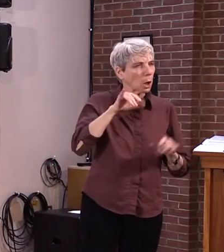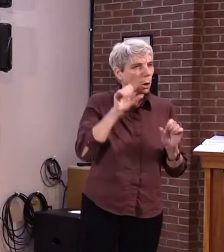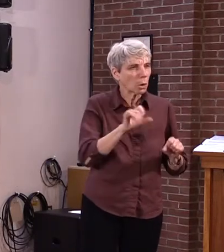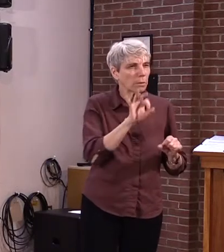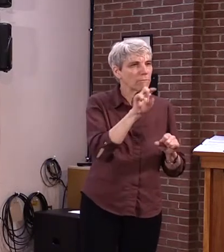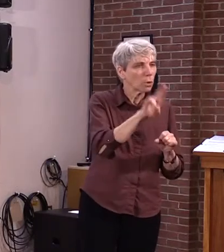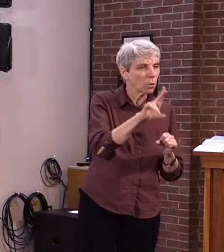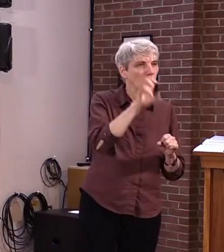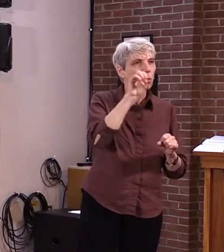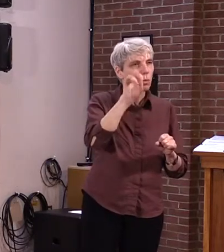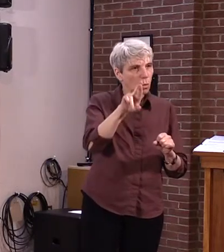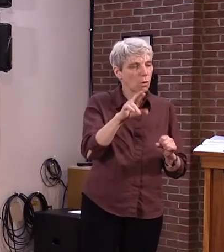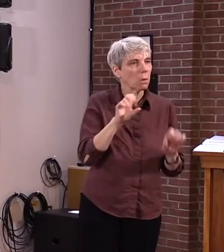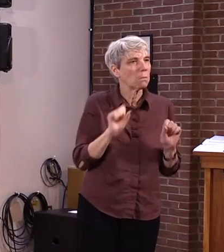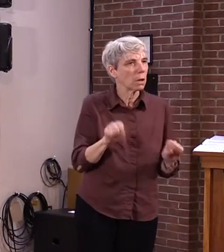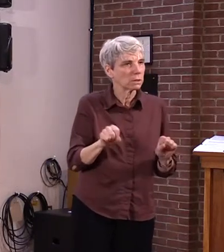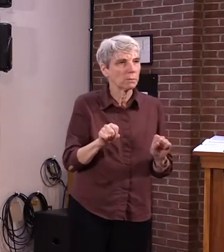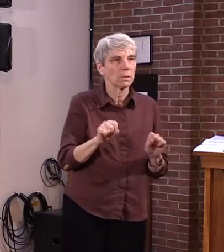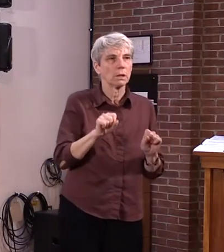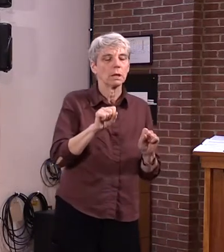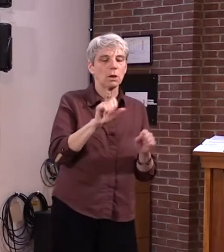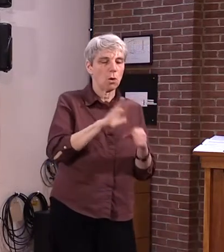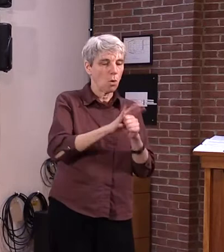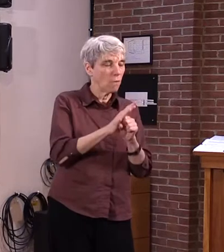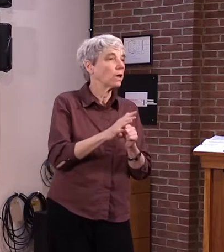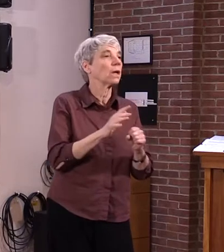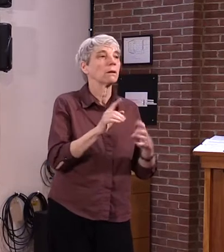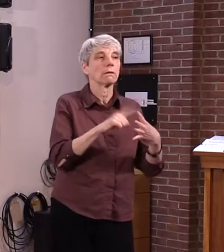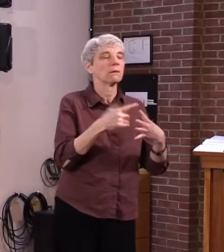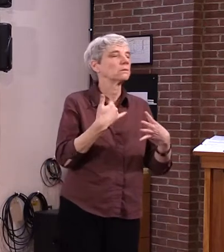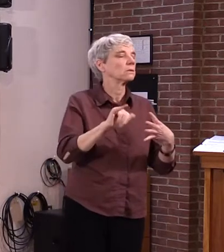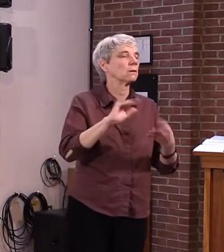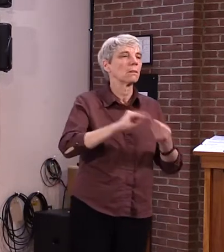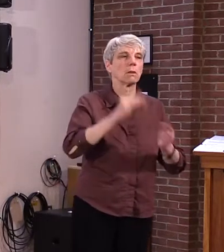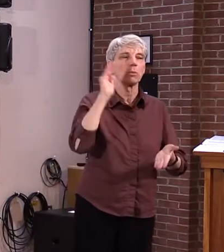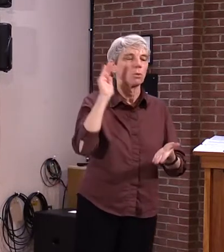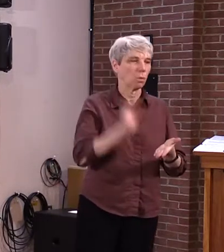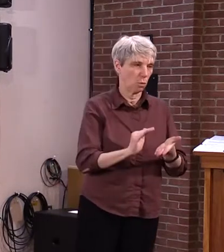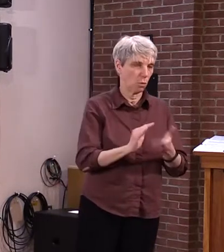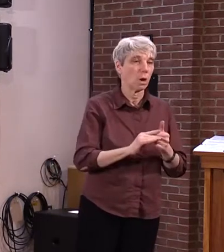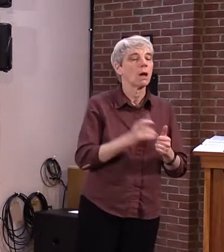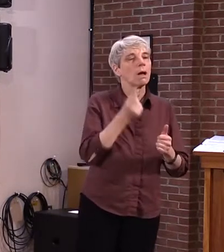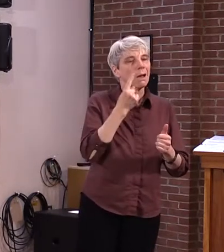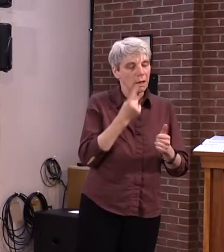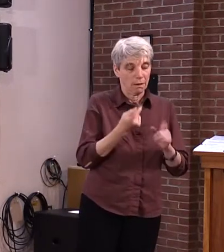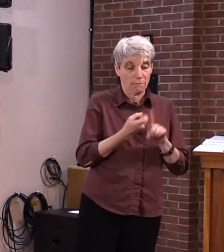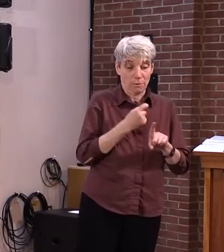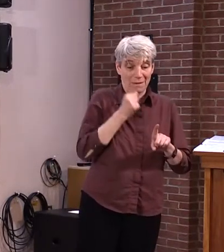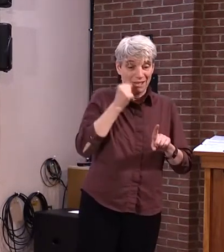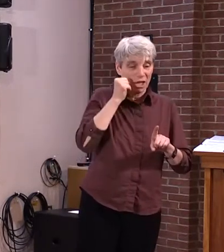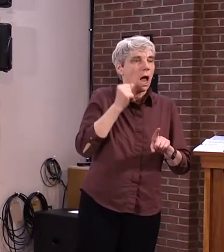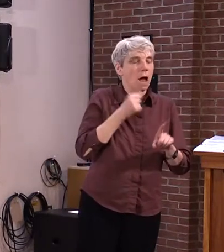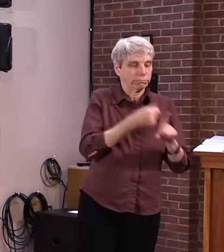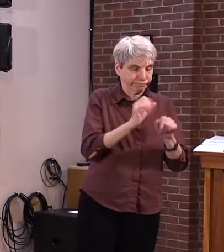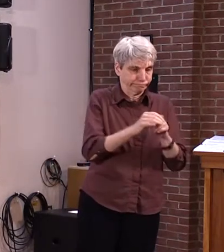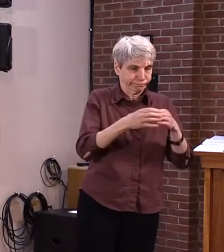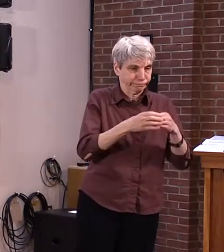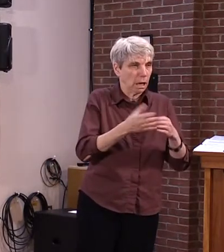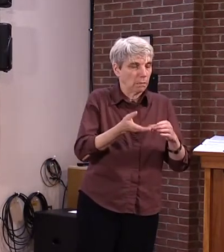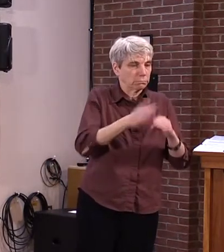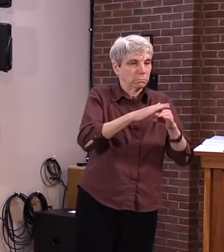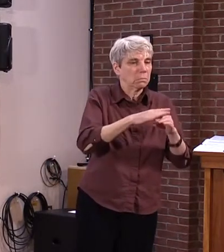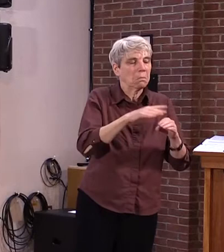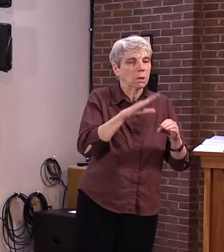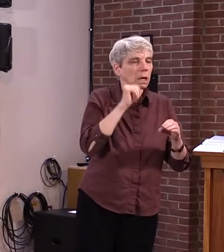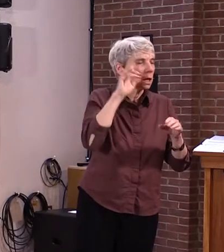syndromic surveillance continues to be very low. Our growth rate obviously ticked up with the cases from yesterday, but nothing of concern. It's not a sustained type of growth that would